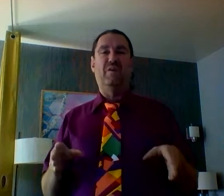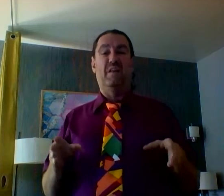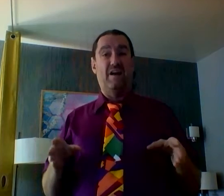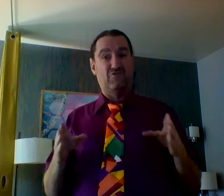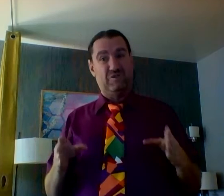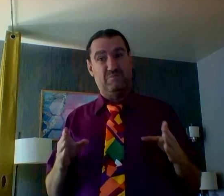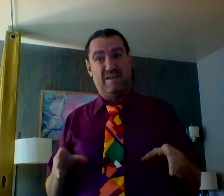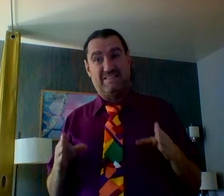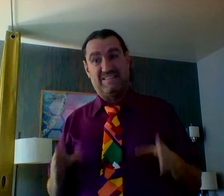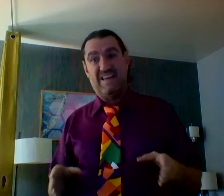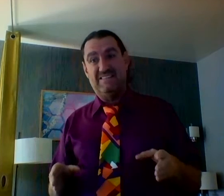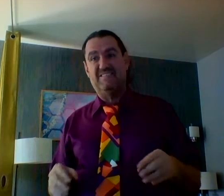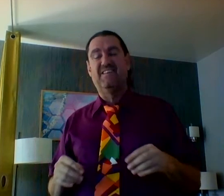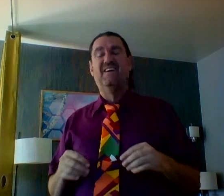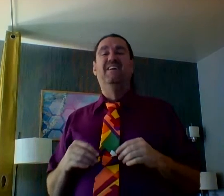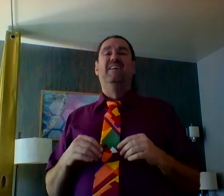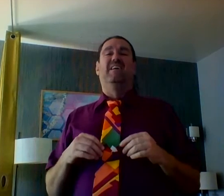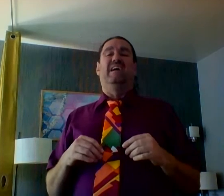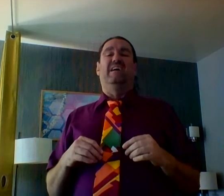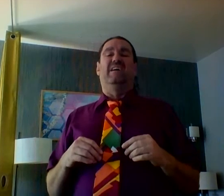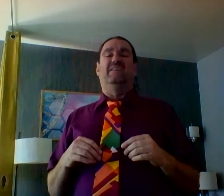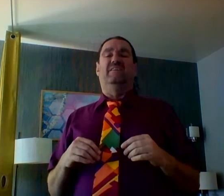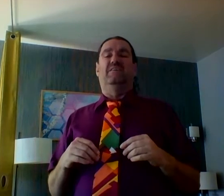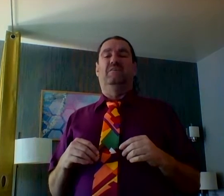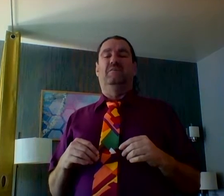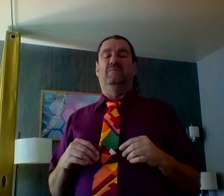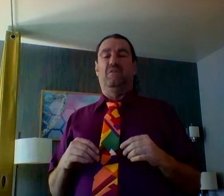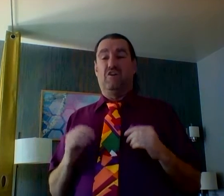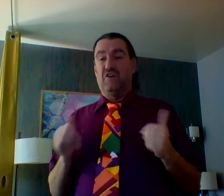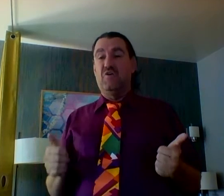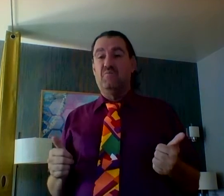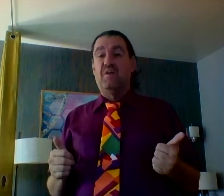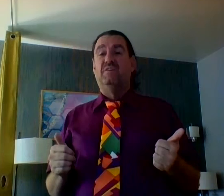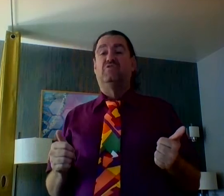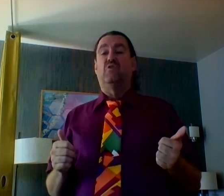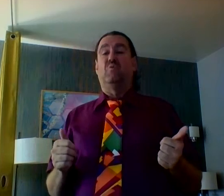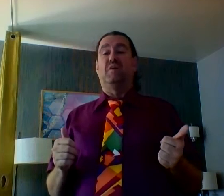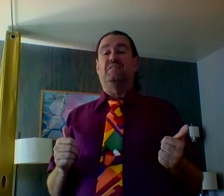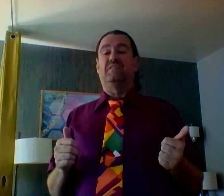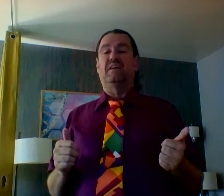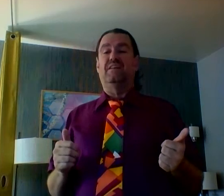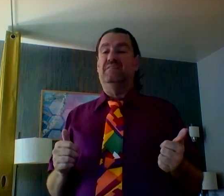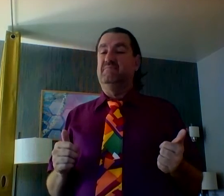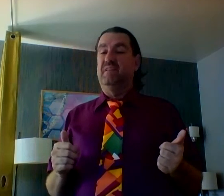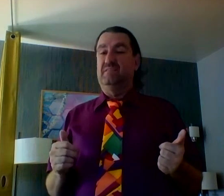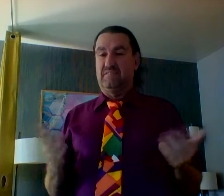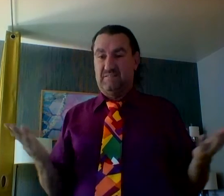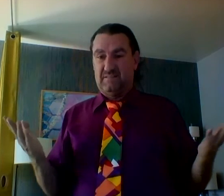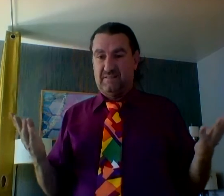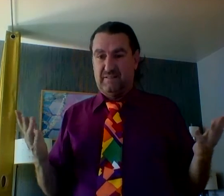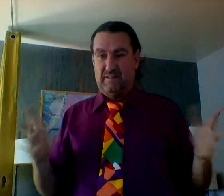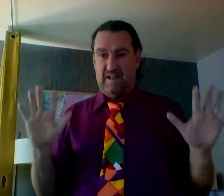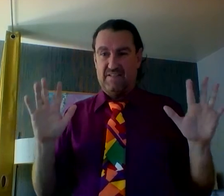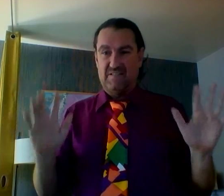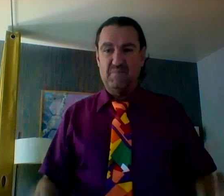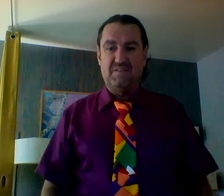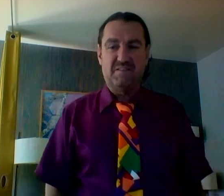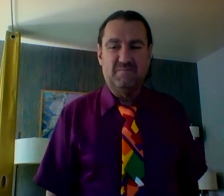that actually makes sense. And there you go. So with that said, class dismissed.